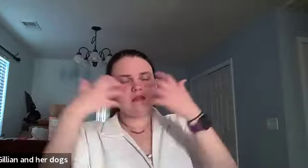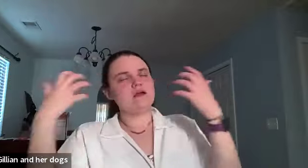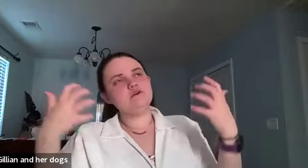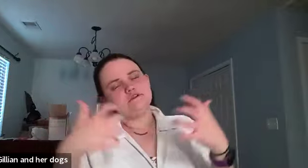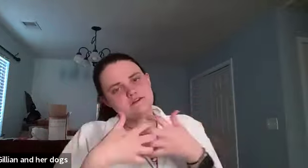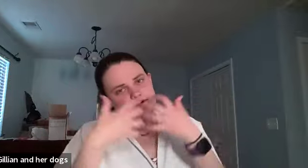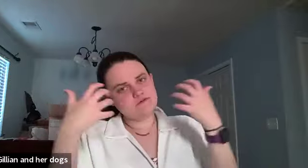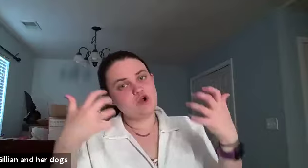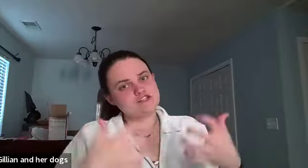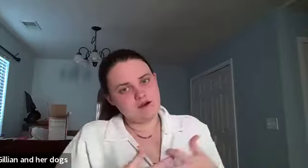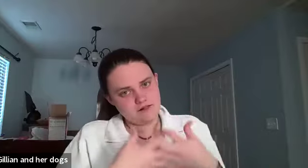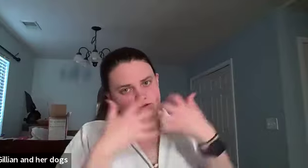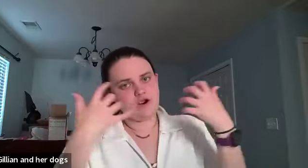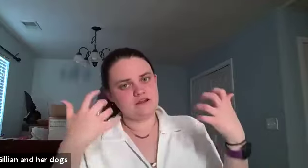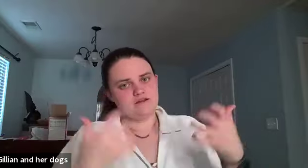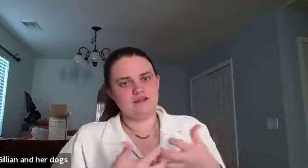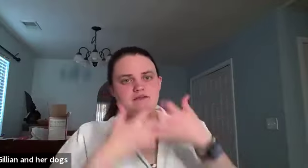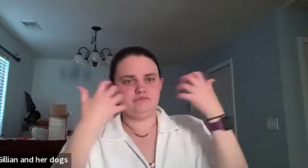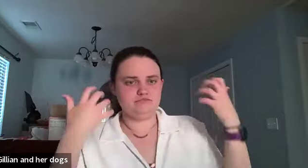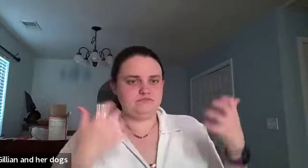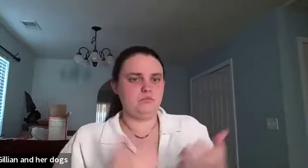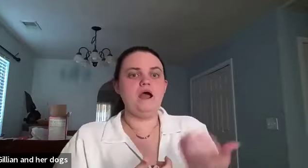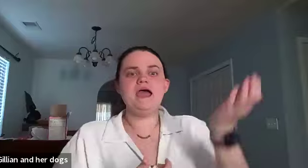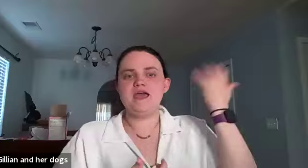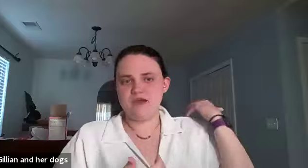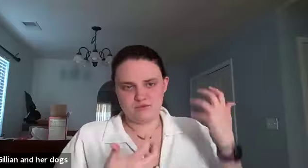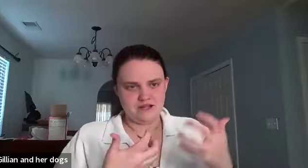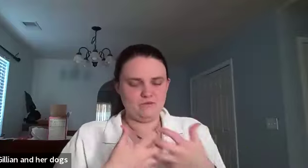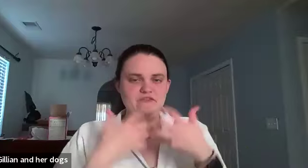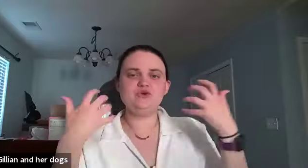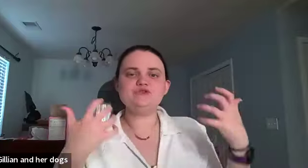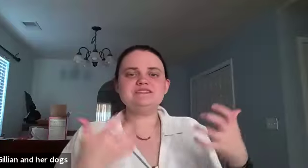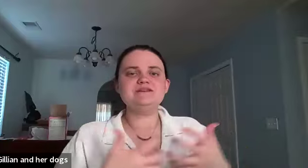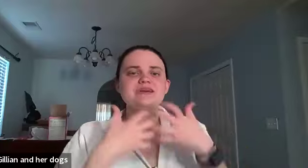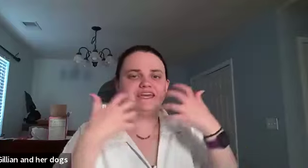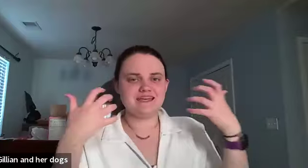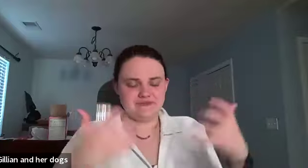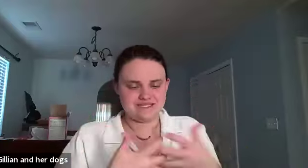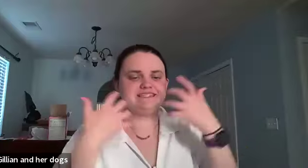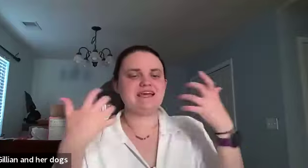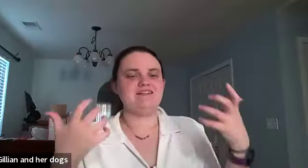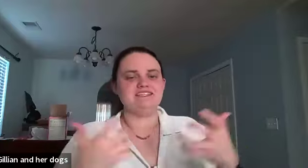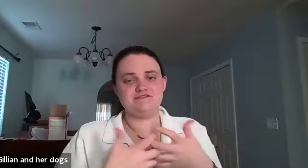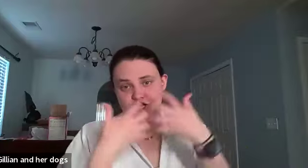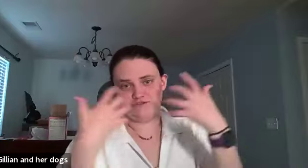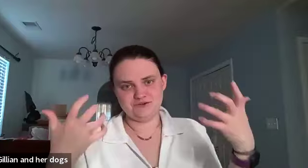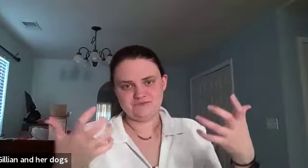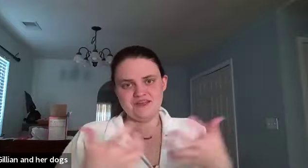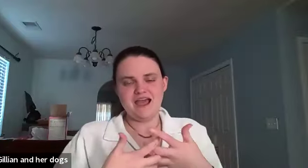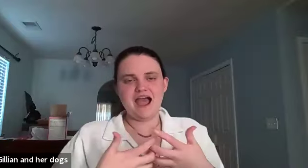I don't know if any of y'all have ever gone to Olive Garden, like way back when they used to mix the salads in front of you. I